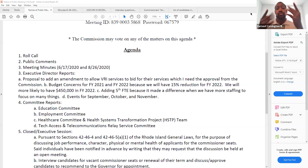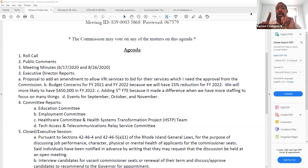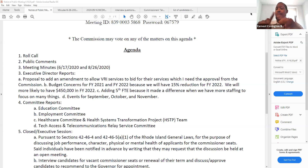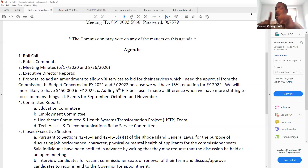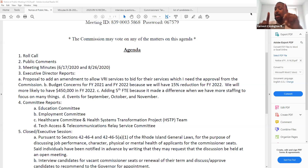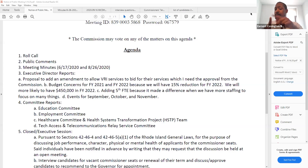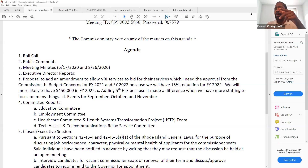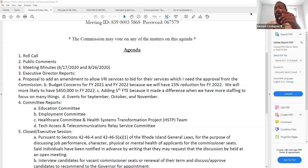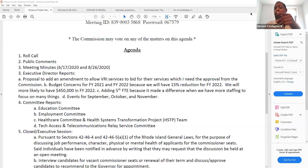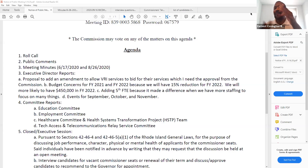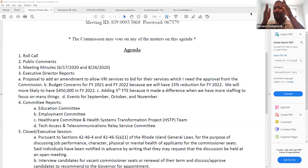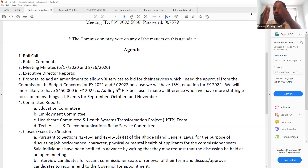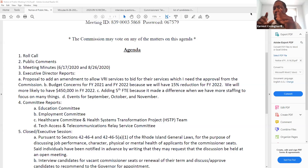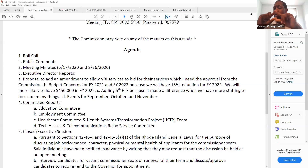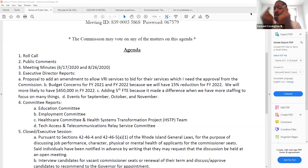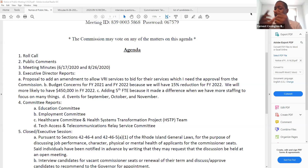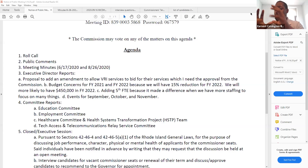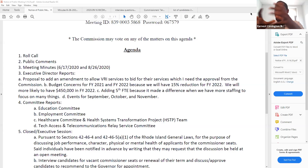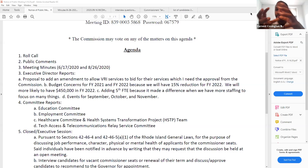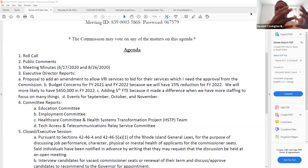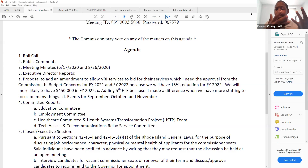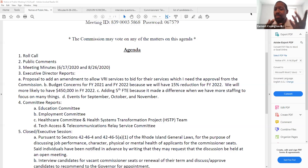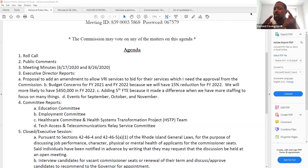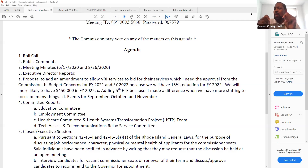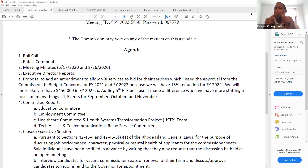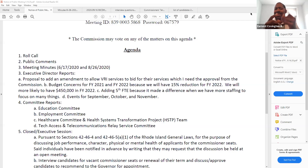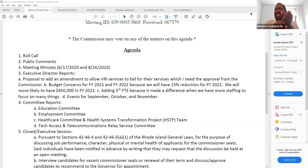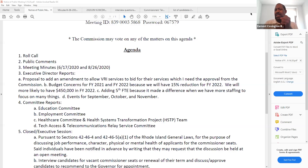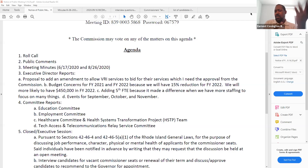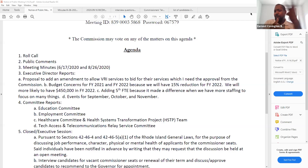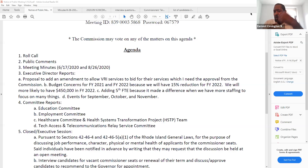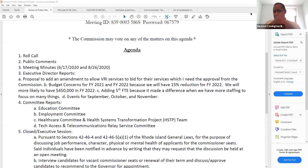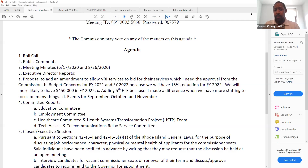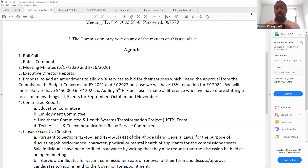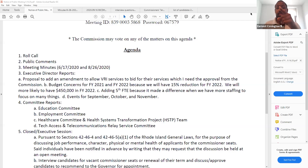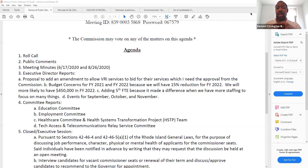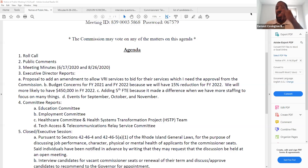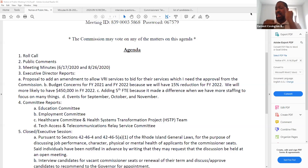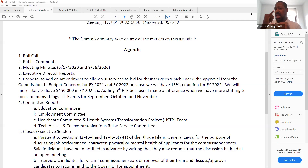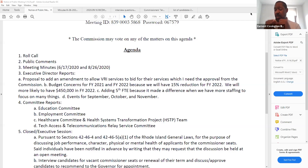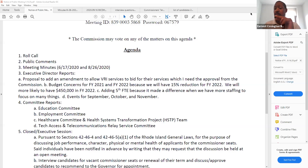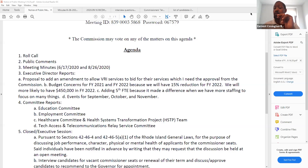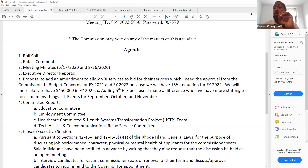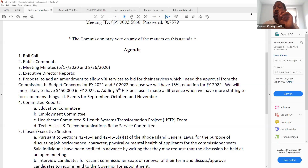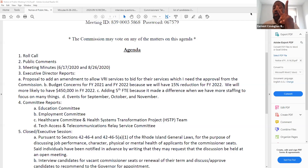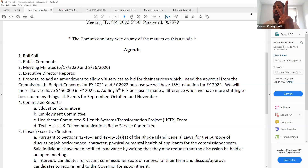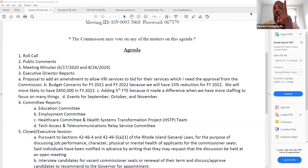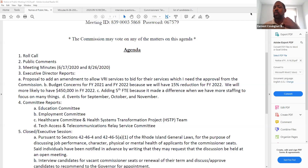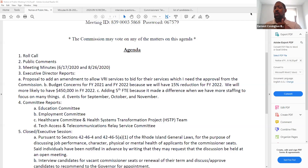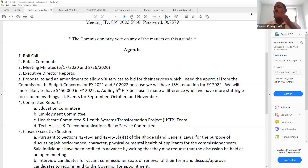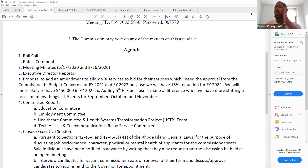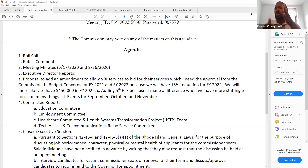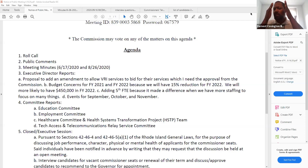the community. We'll bring in interpreters. We might actually talk about focus groups and try to get input from different groups.